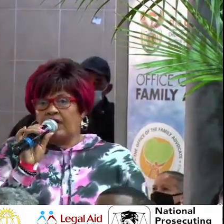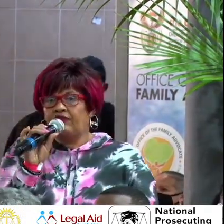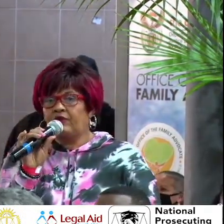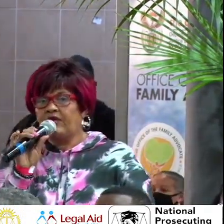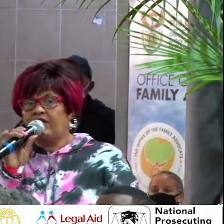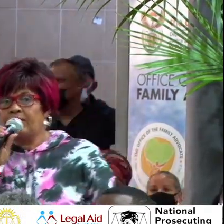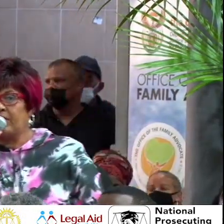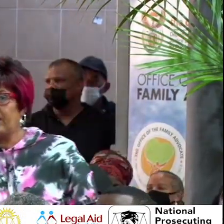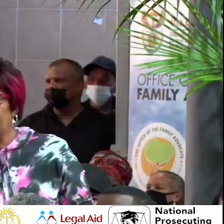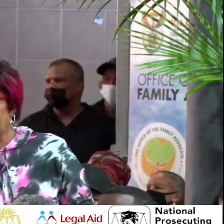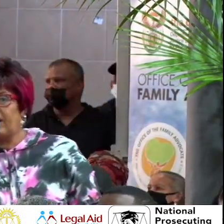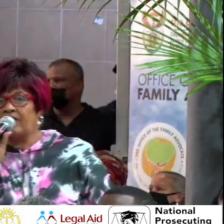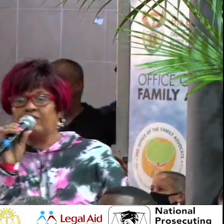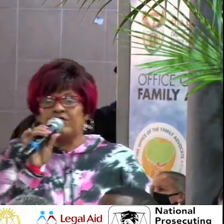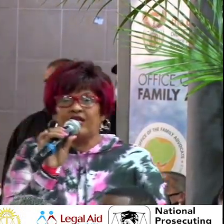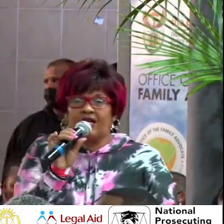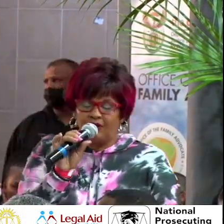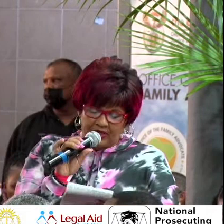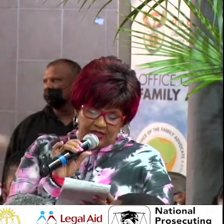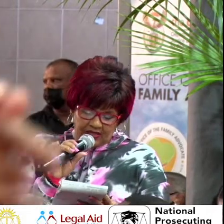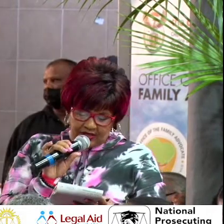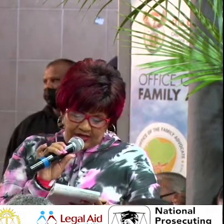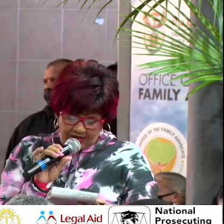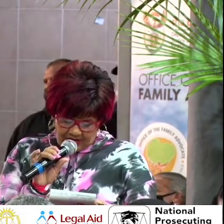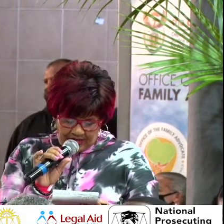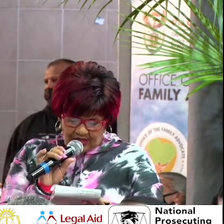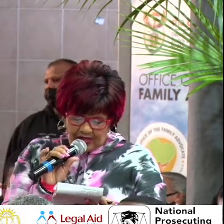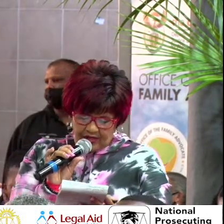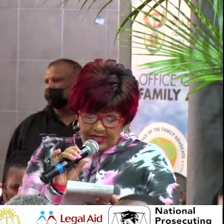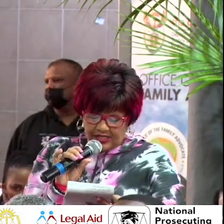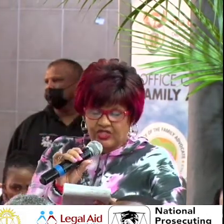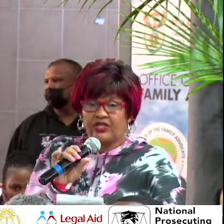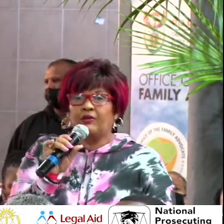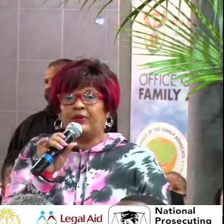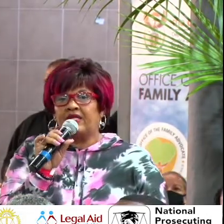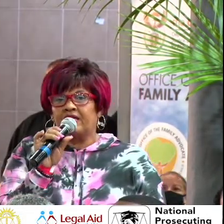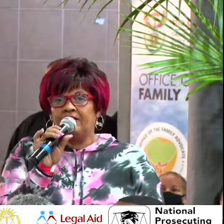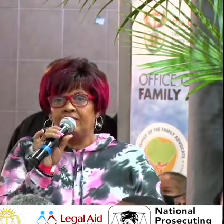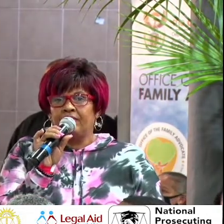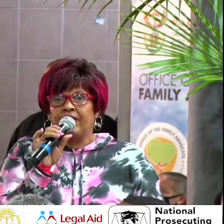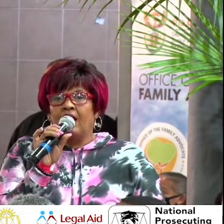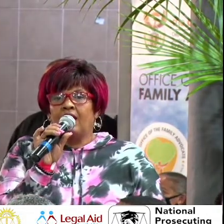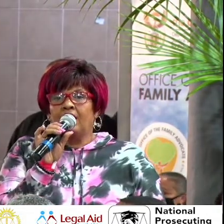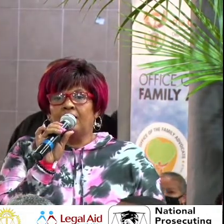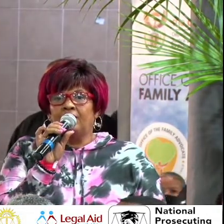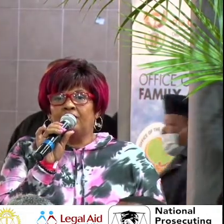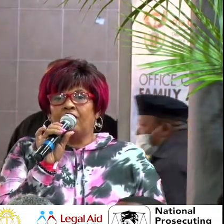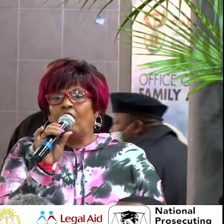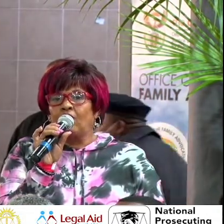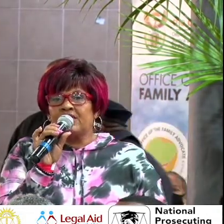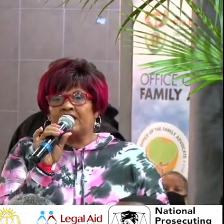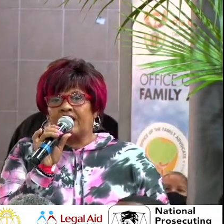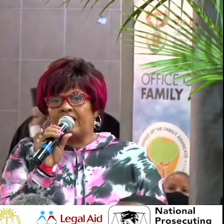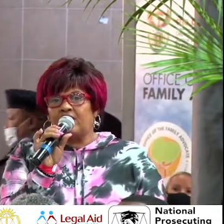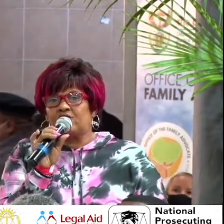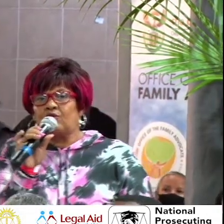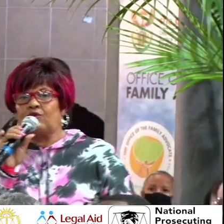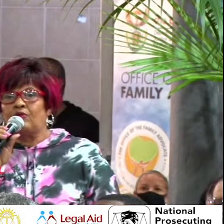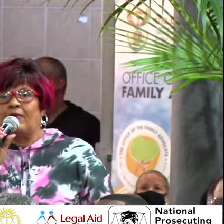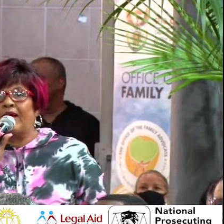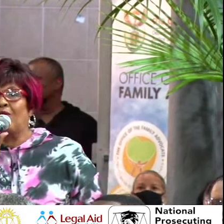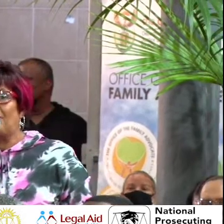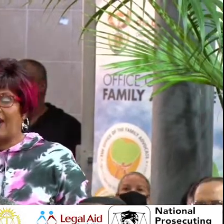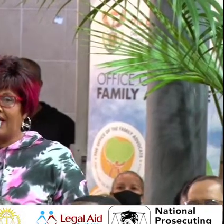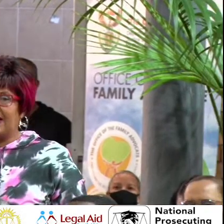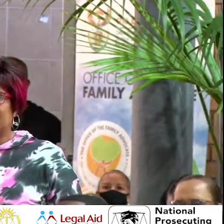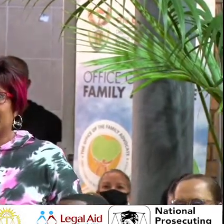Good afternoon, everybody. Good afternoon, General Beaton in general. Thanks, General Beaton, for always attending to